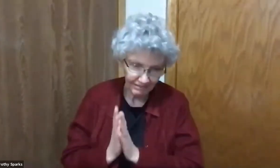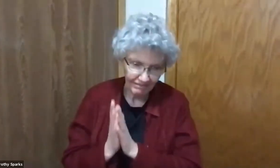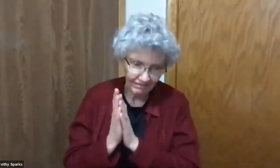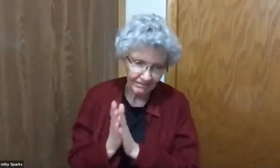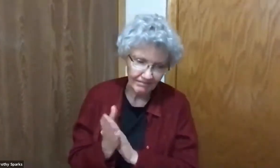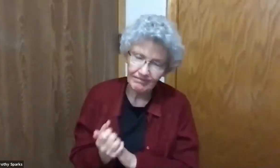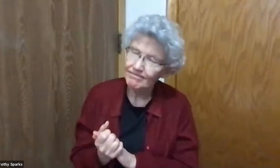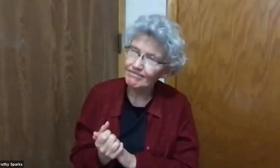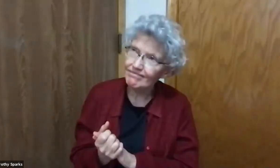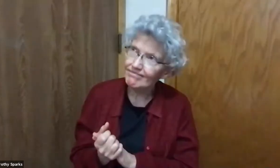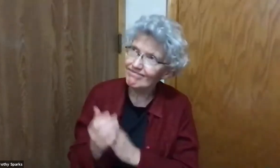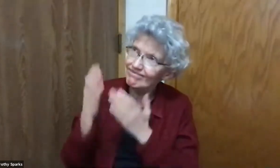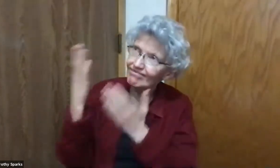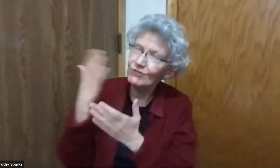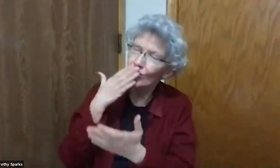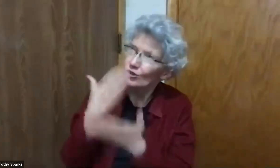Let us pray.